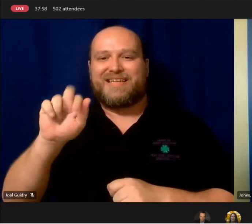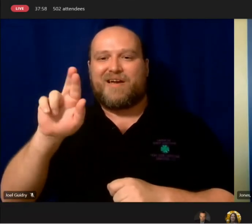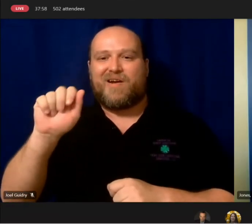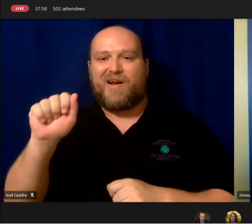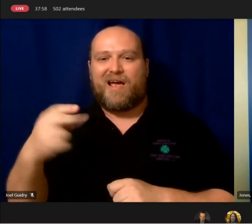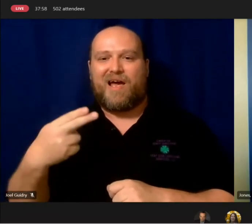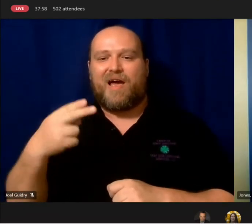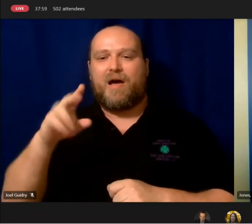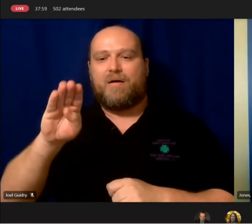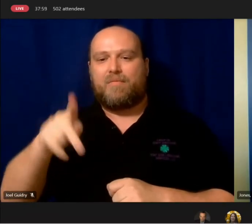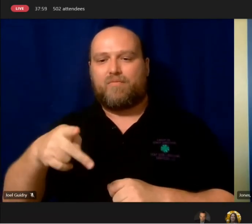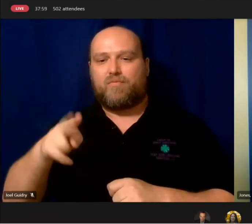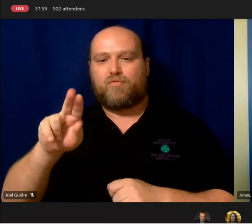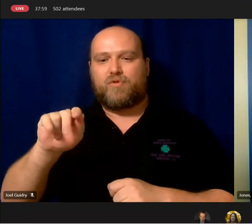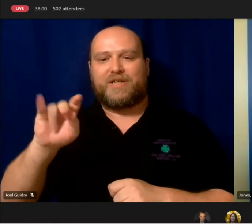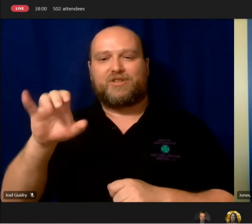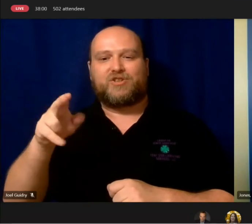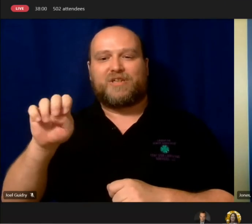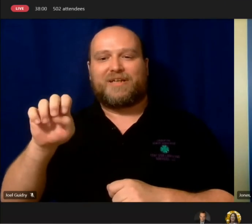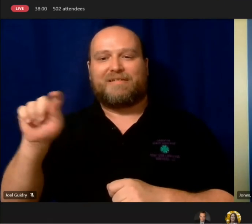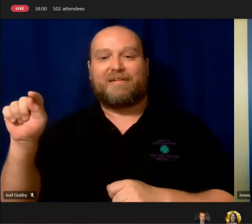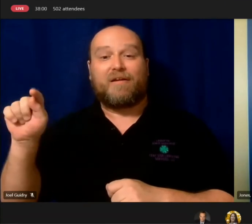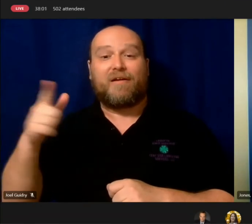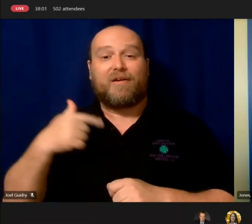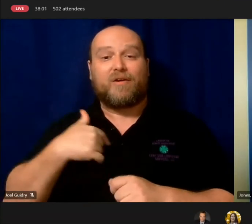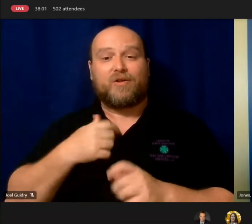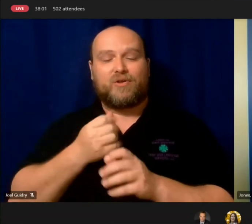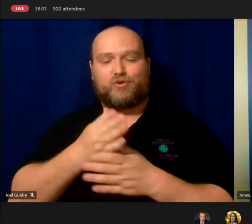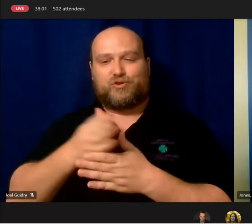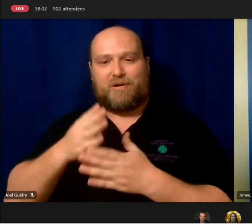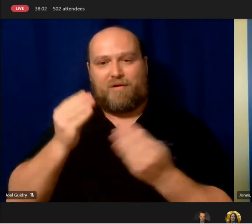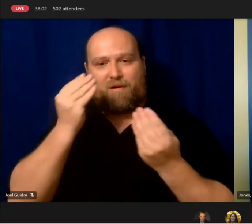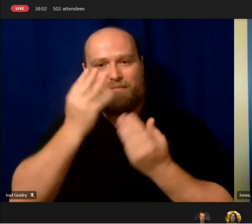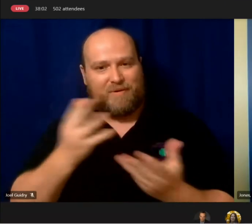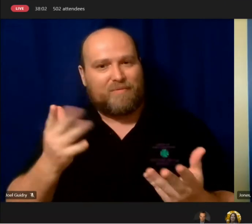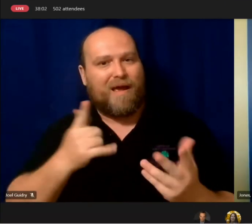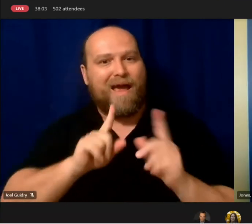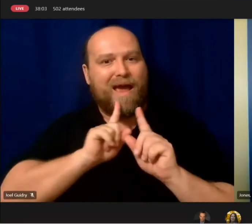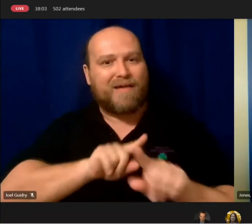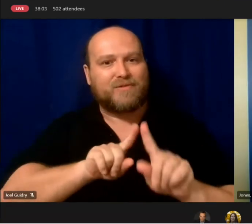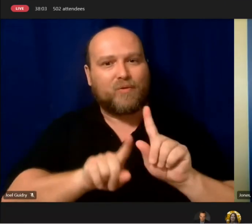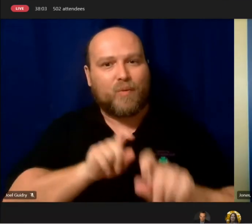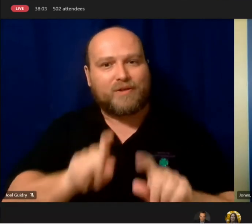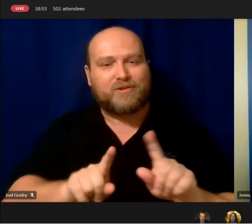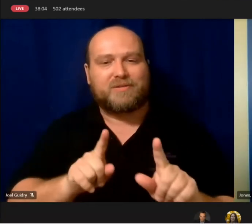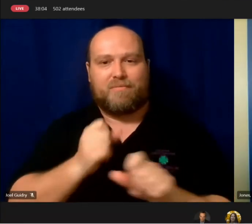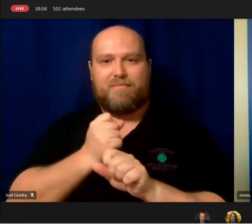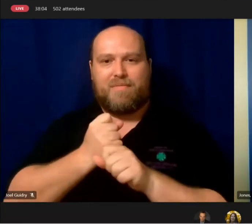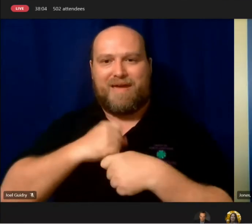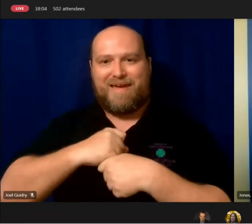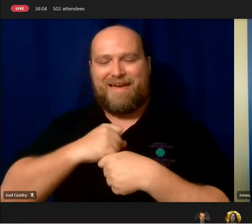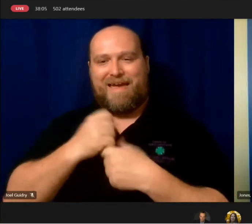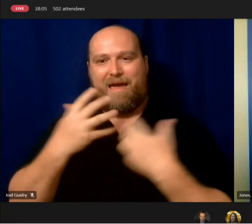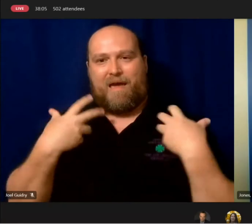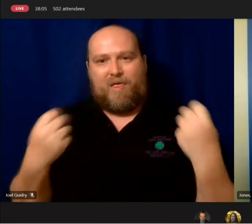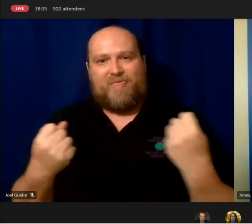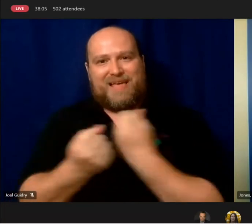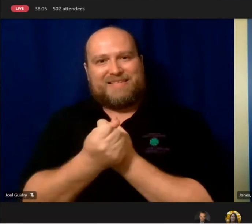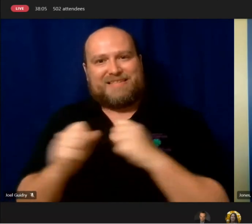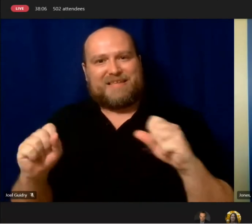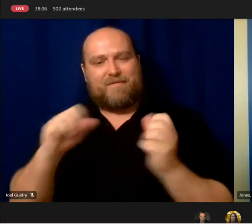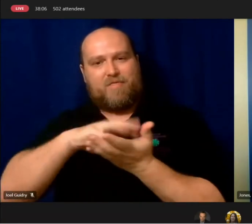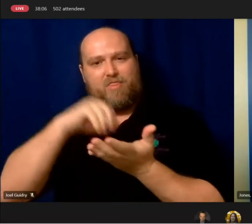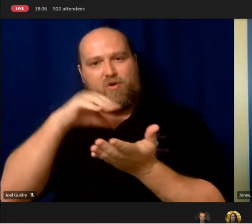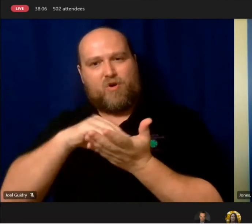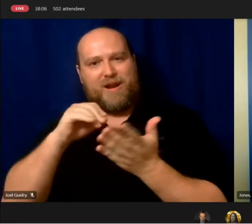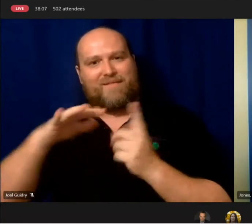our updates and answer questions on creating healthy and safe learning environments for this school year. I'm also happy to share that